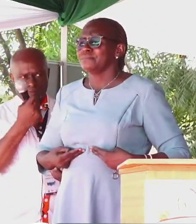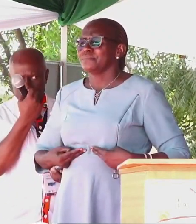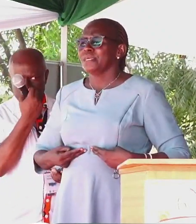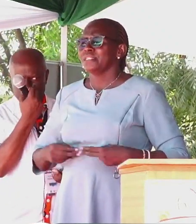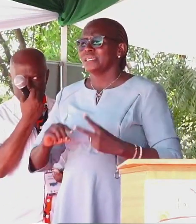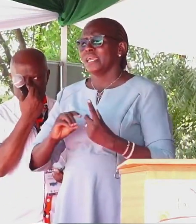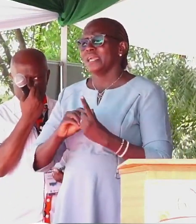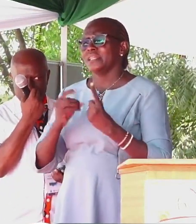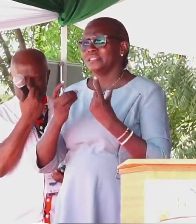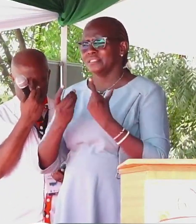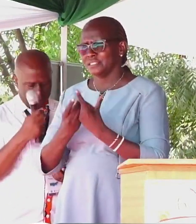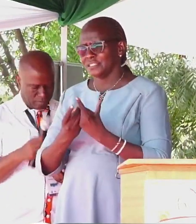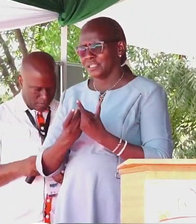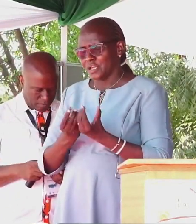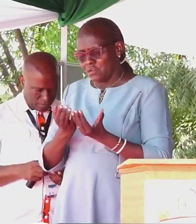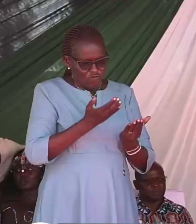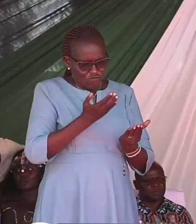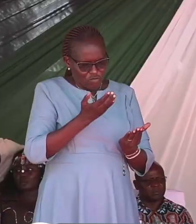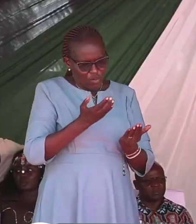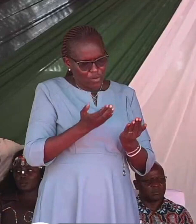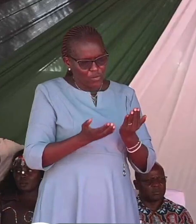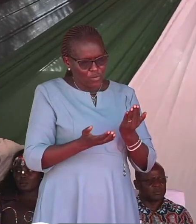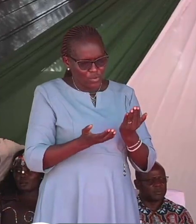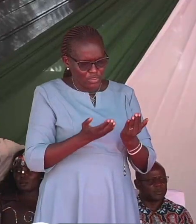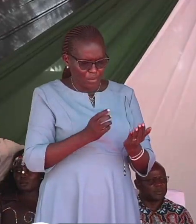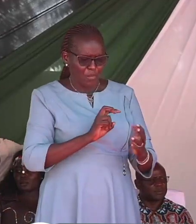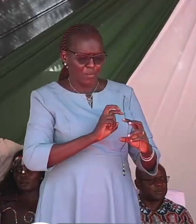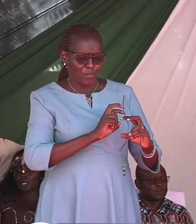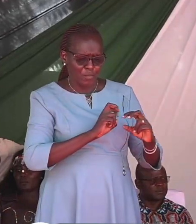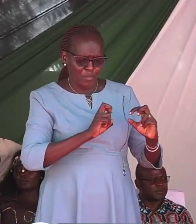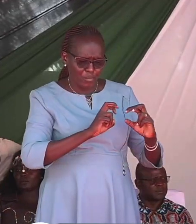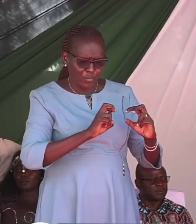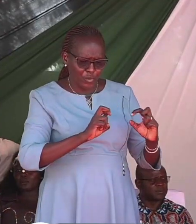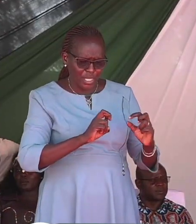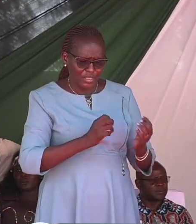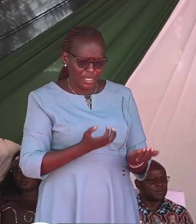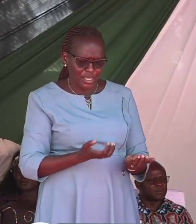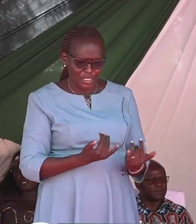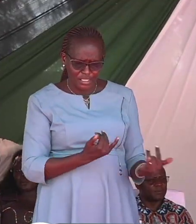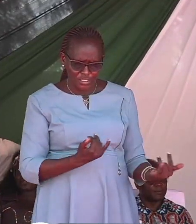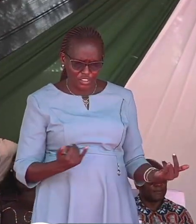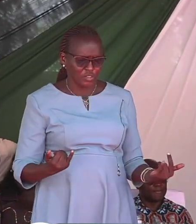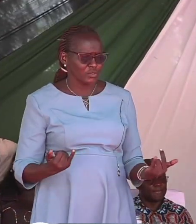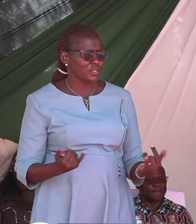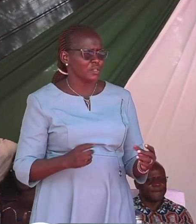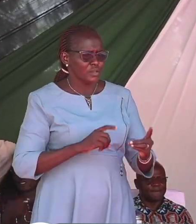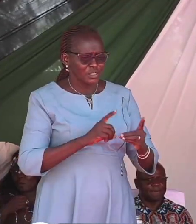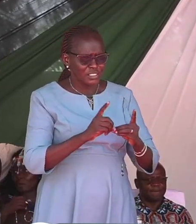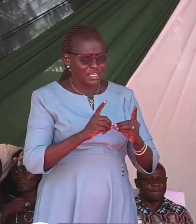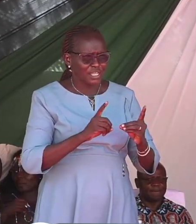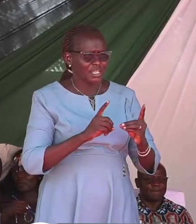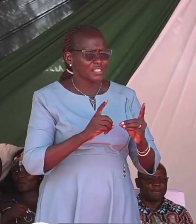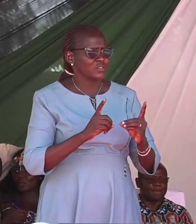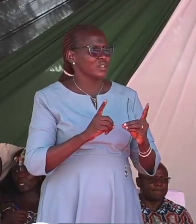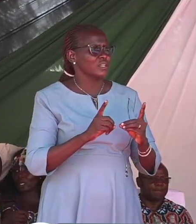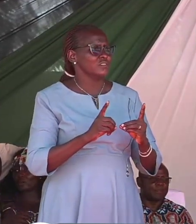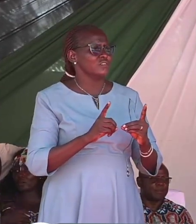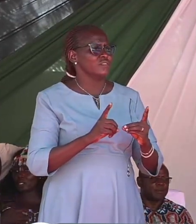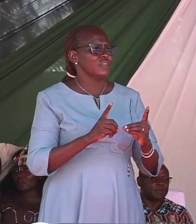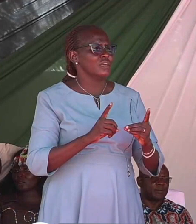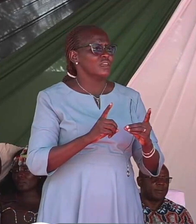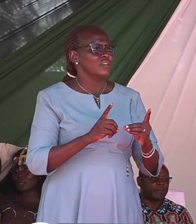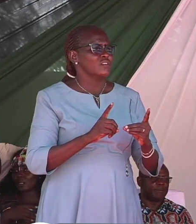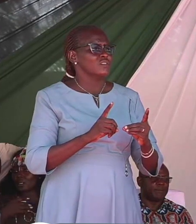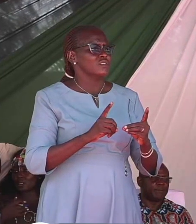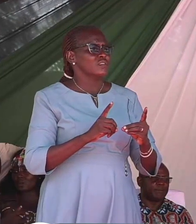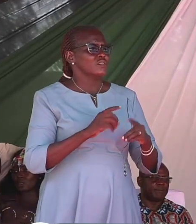weighing scales. They are doing the monitoring, weighing the children, and the Directorate of Quality Assurance also ensures